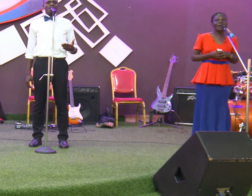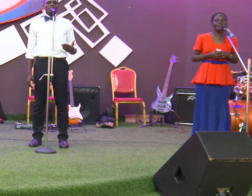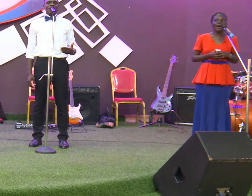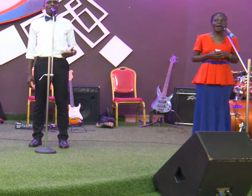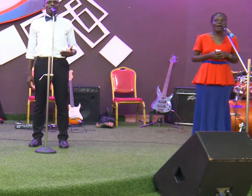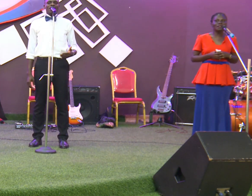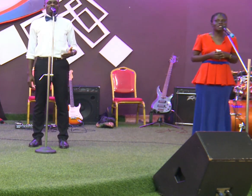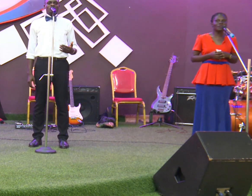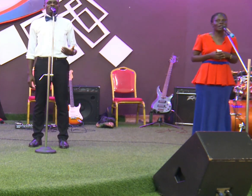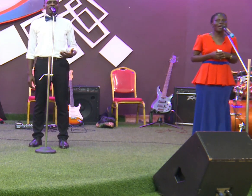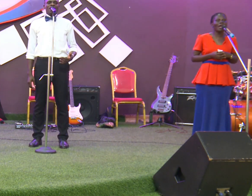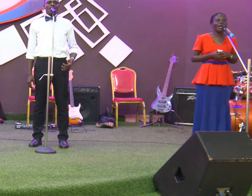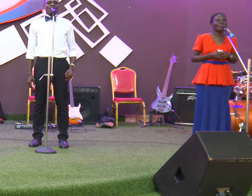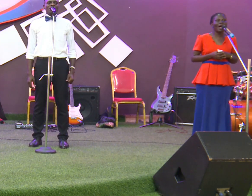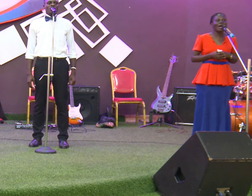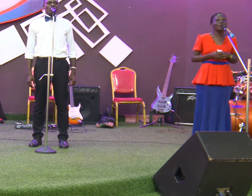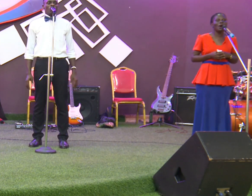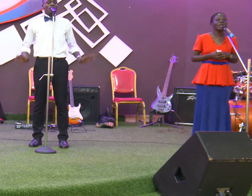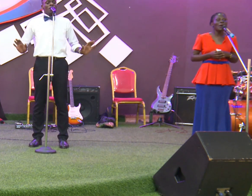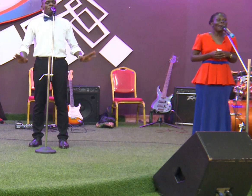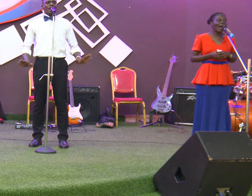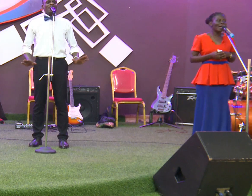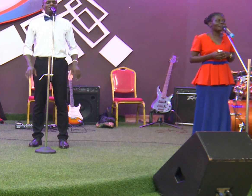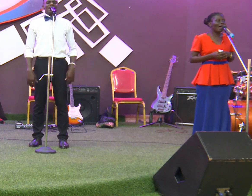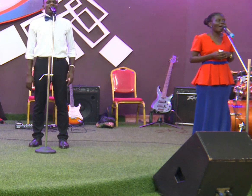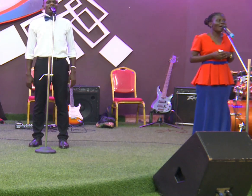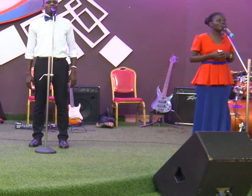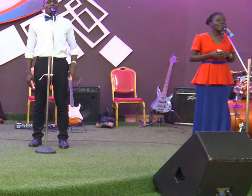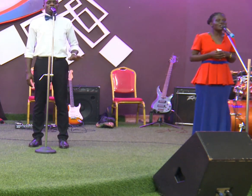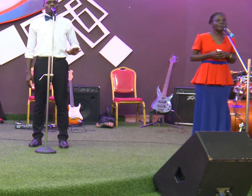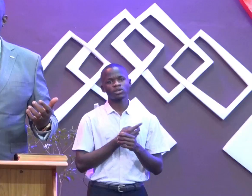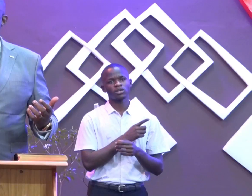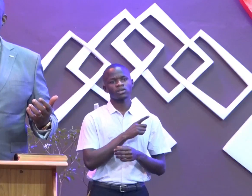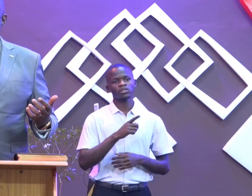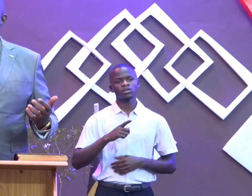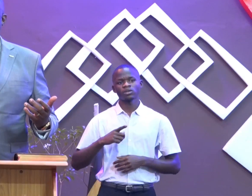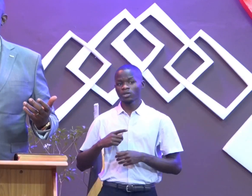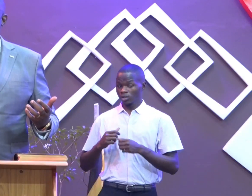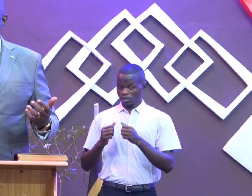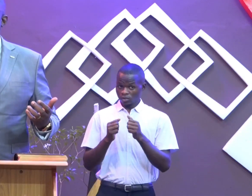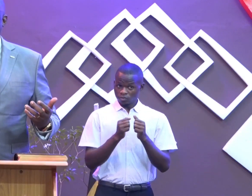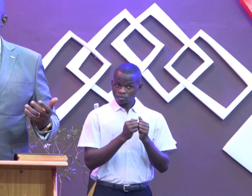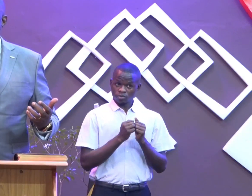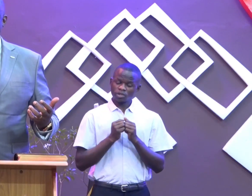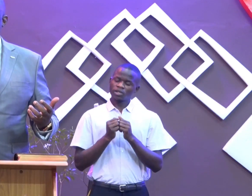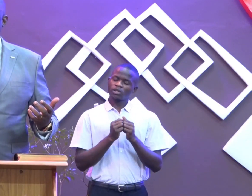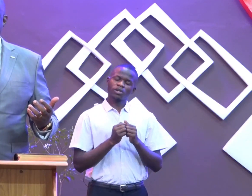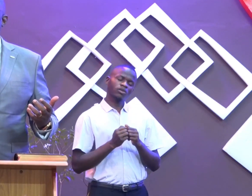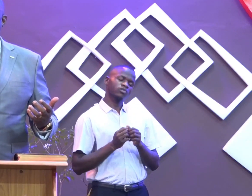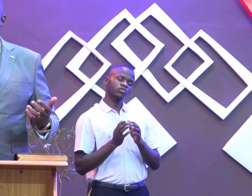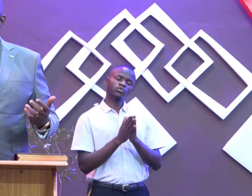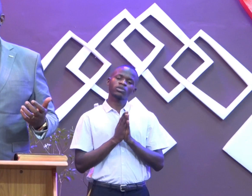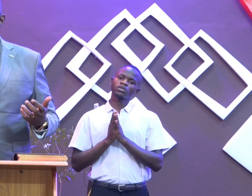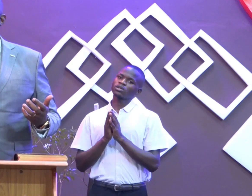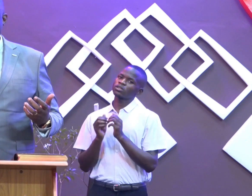broken. Bind us together, Lord. Bind us together, Lord, bind